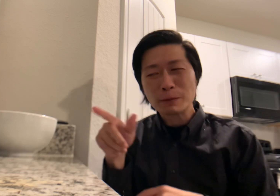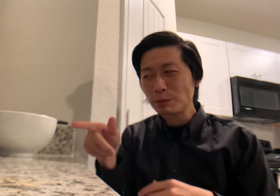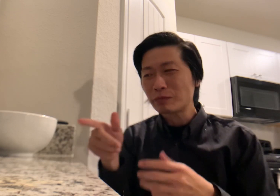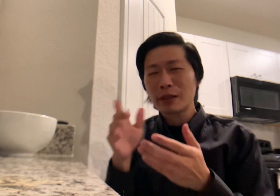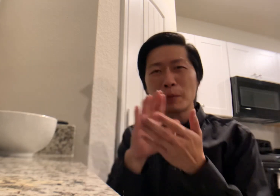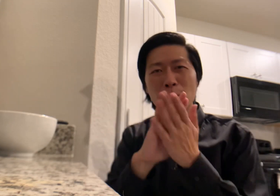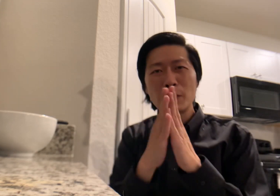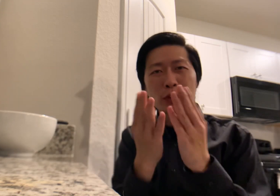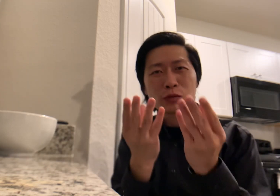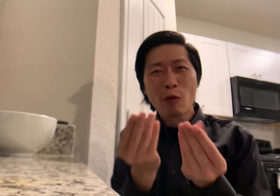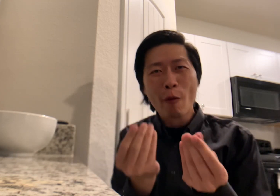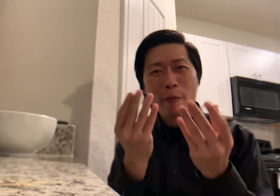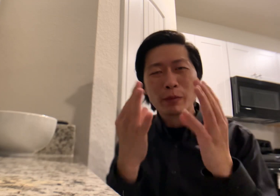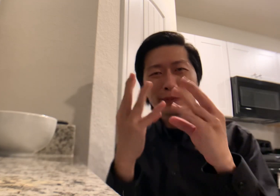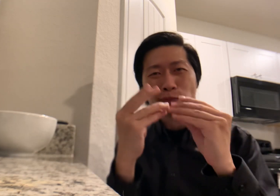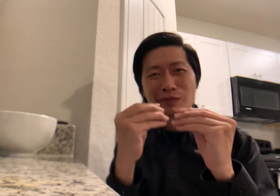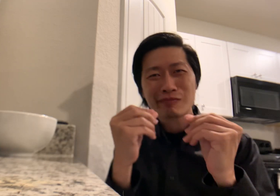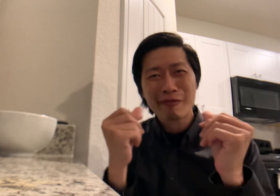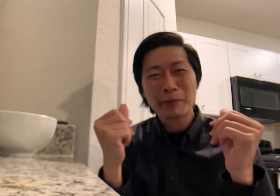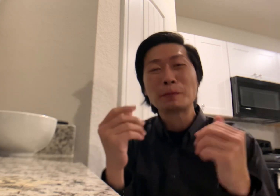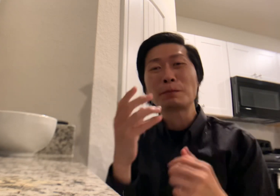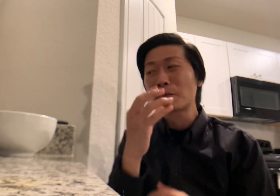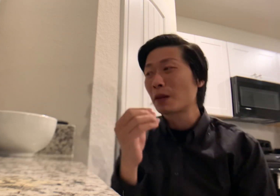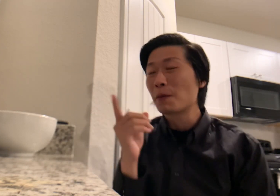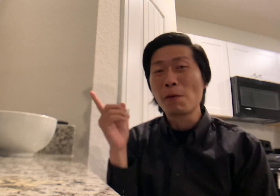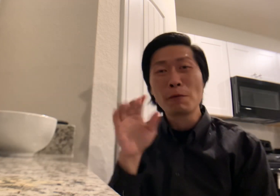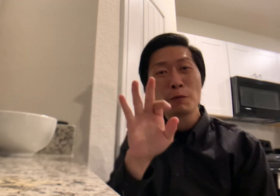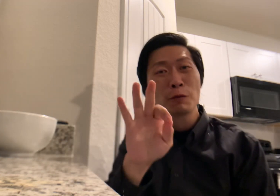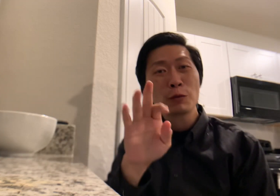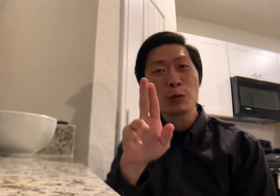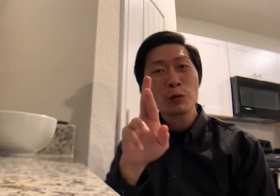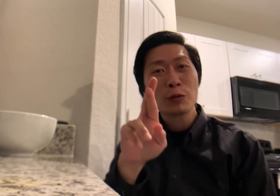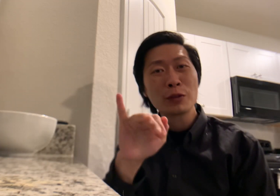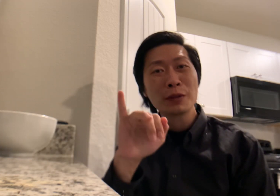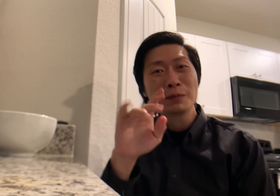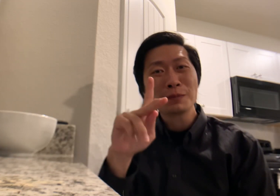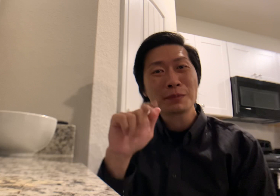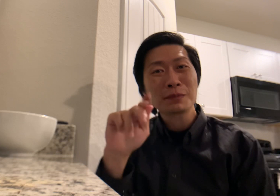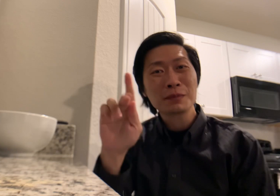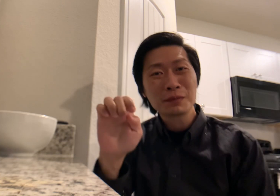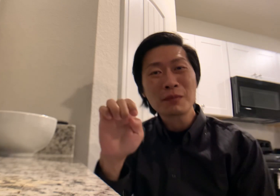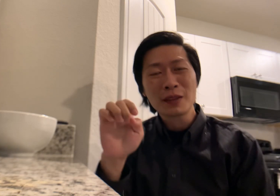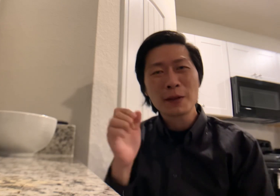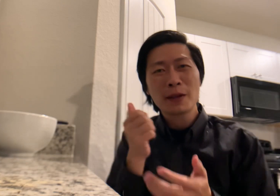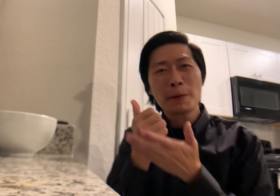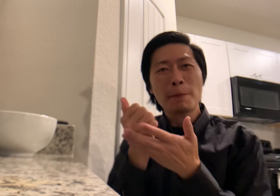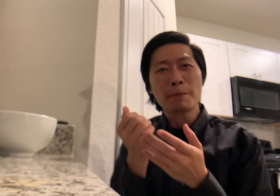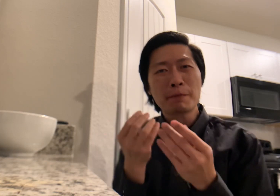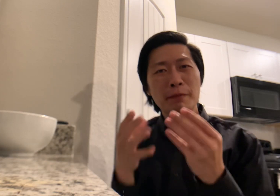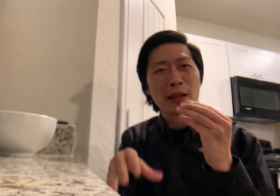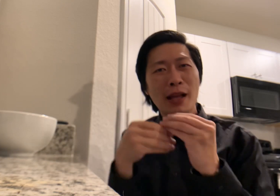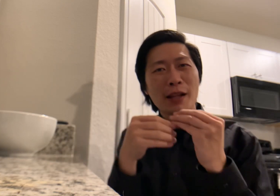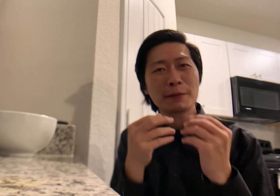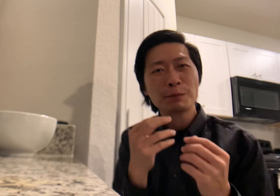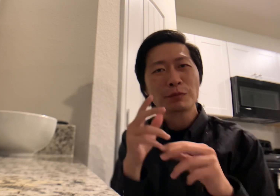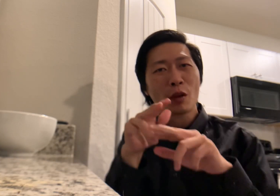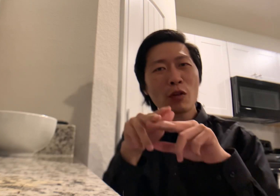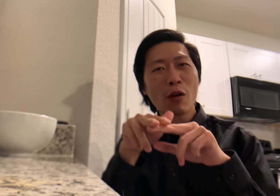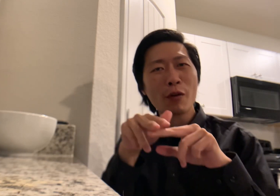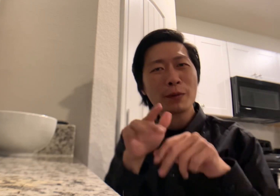because the rice is still hot. So it's nice to get the melted peanut butter and the furikake.